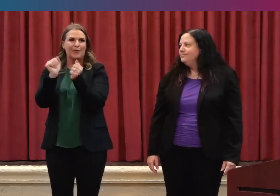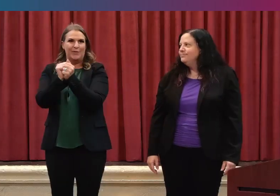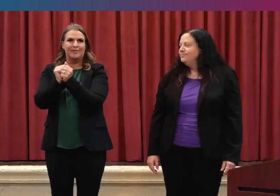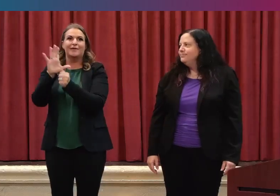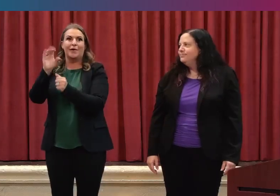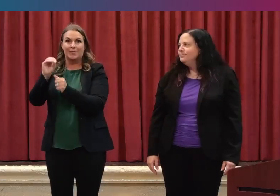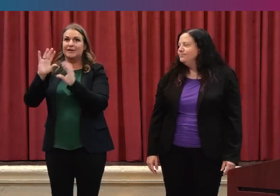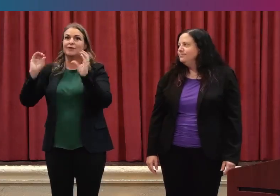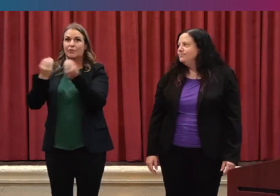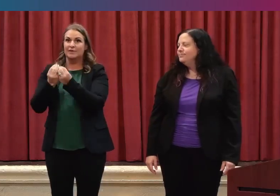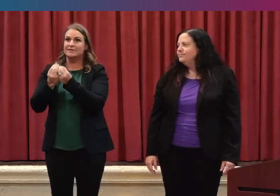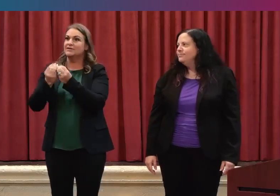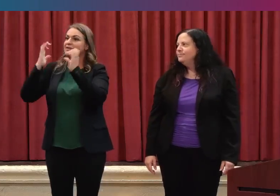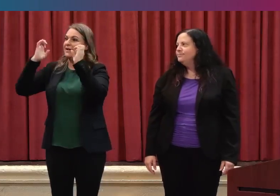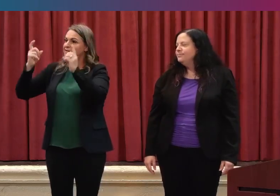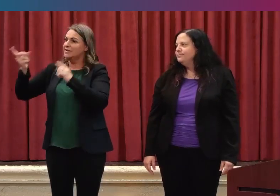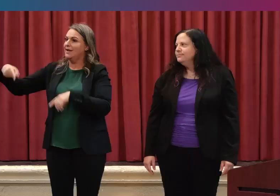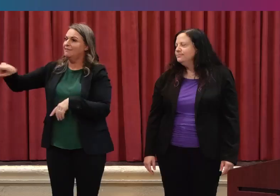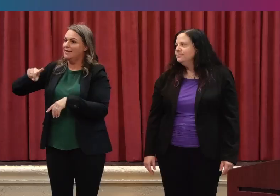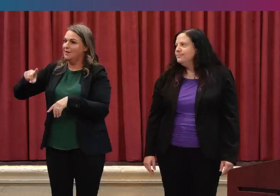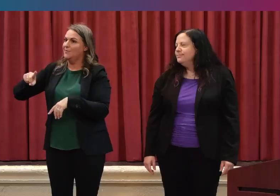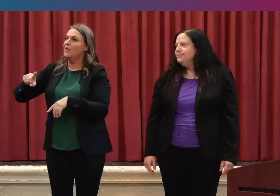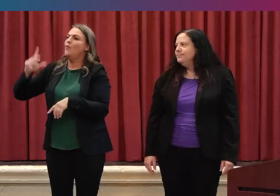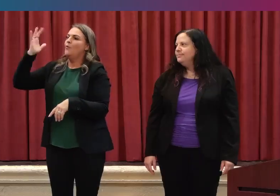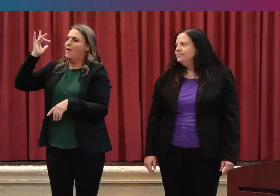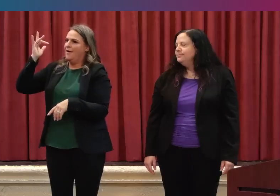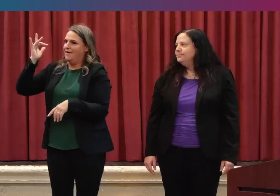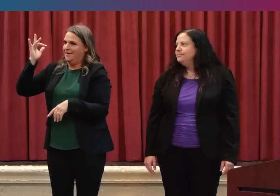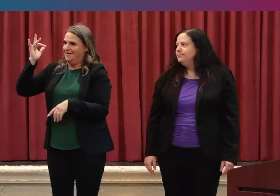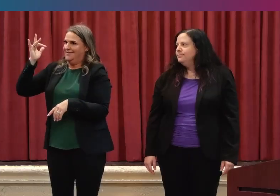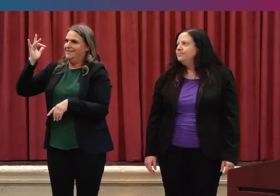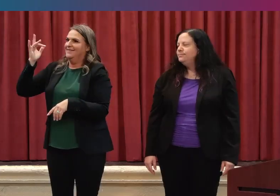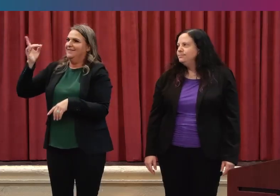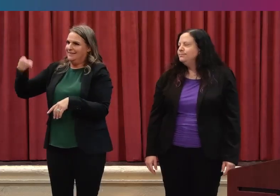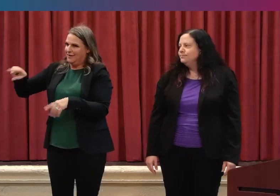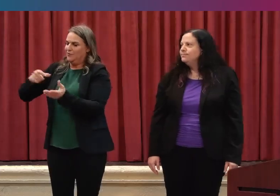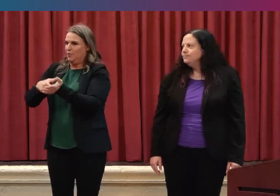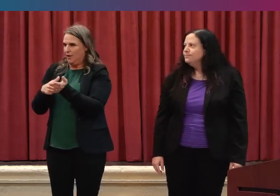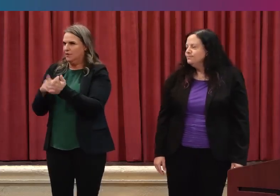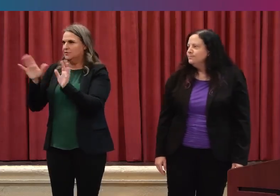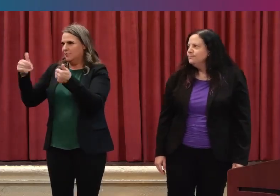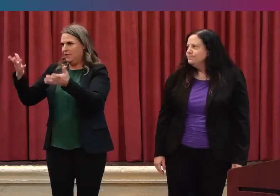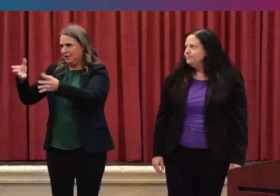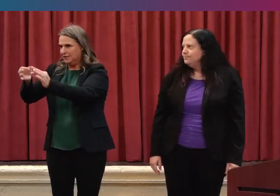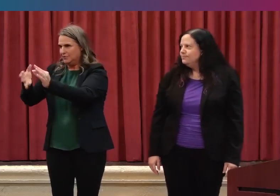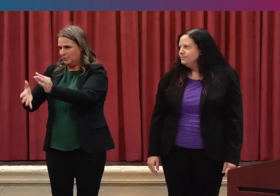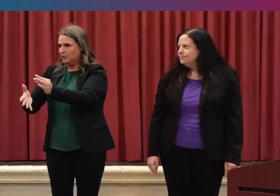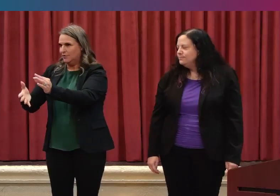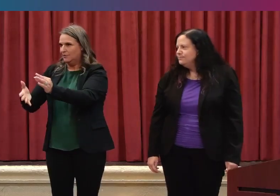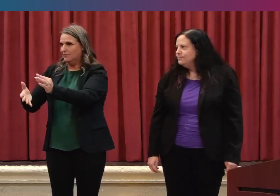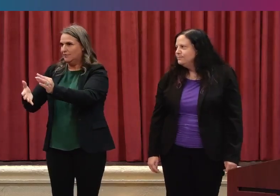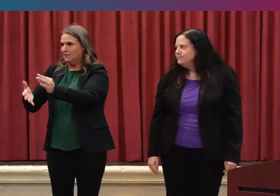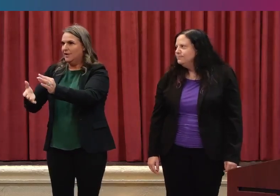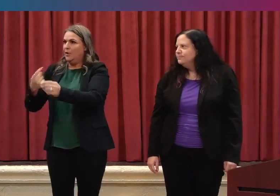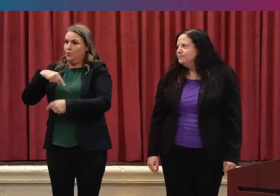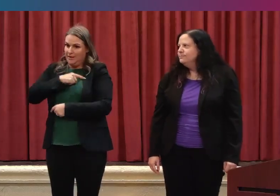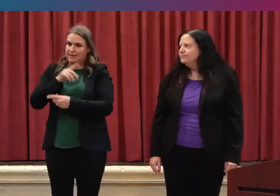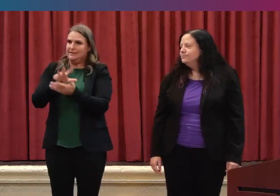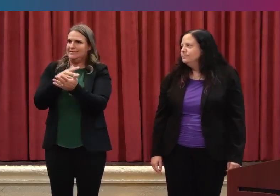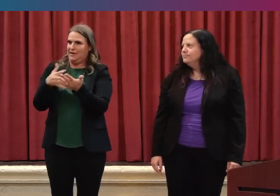us. And then we work with the company to educate those individuals as to why an interpreter